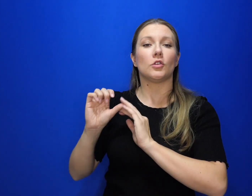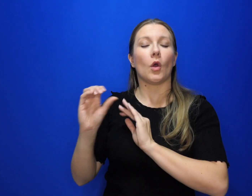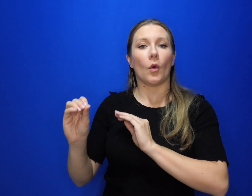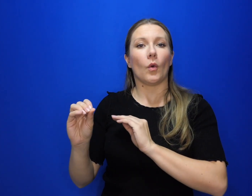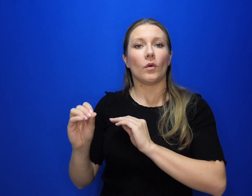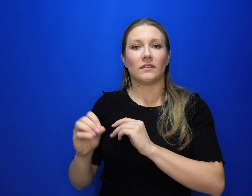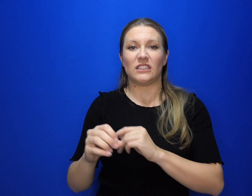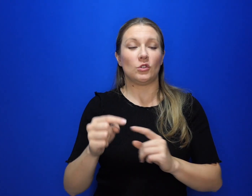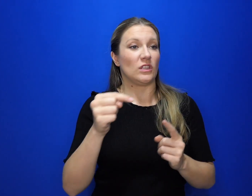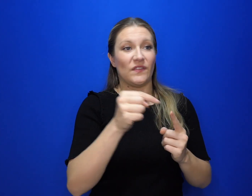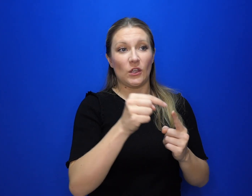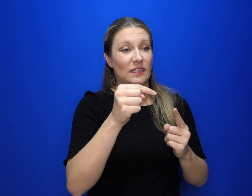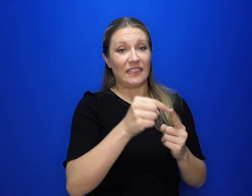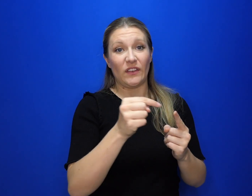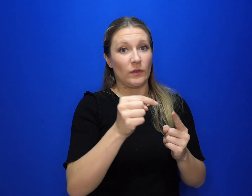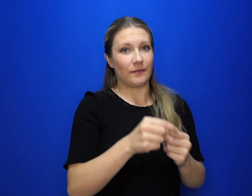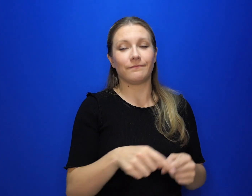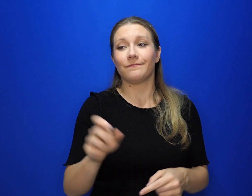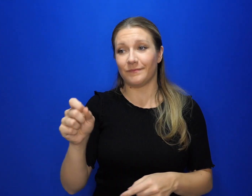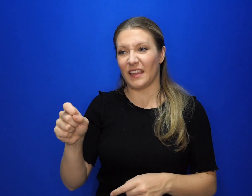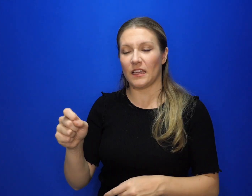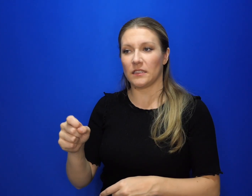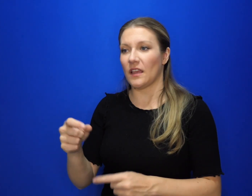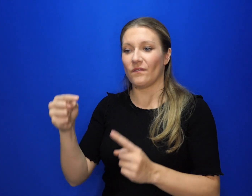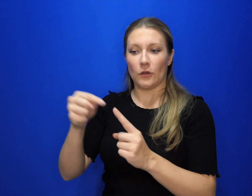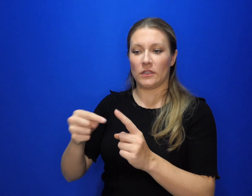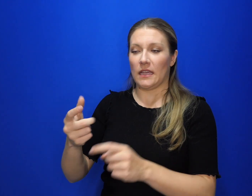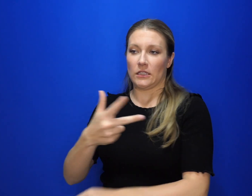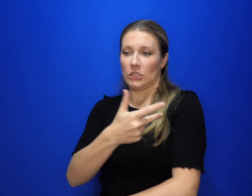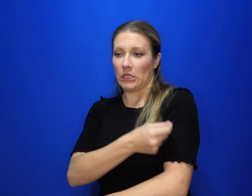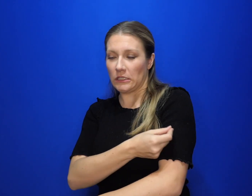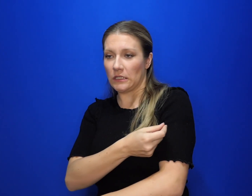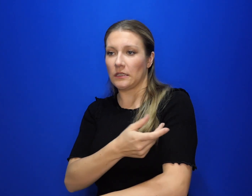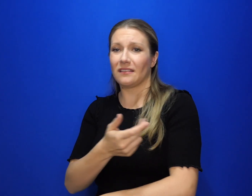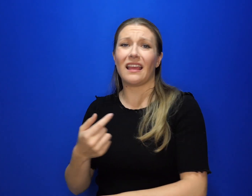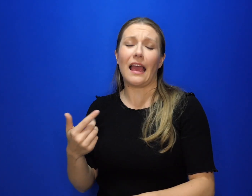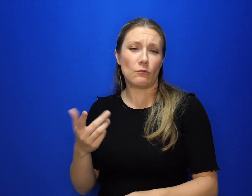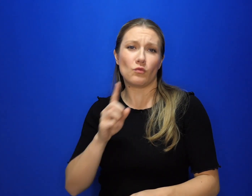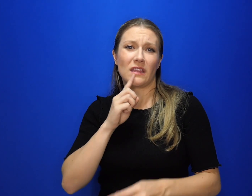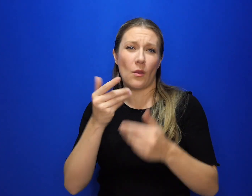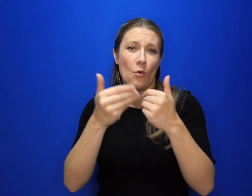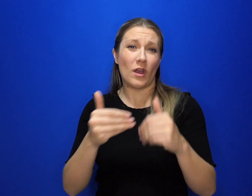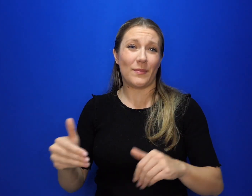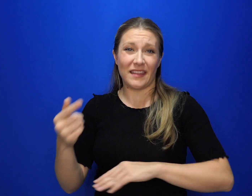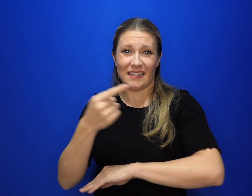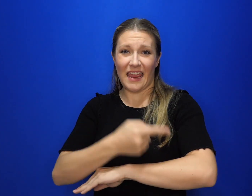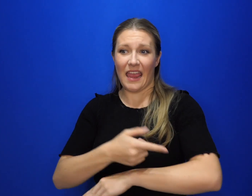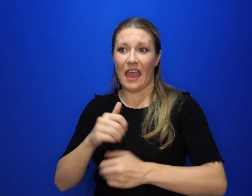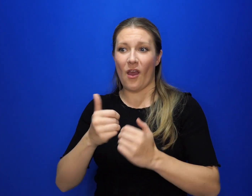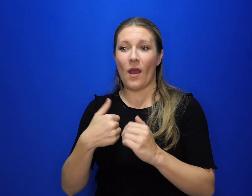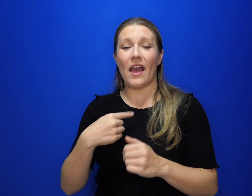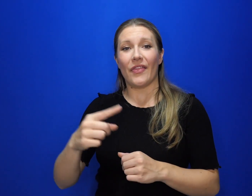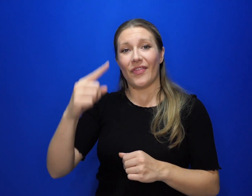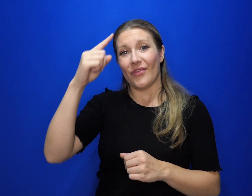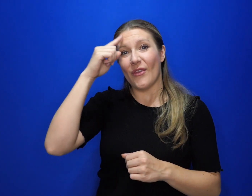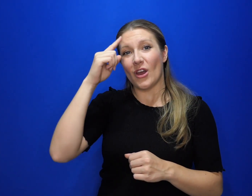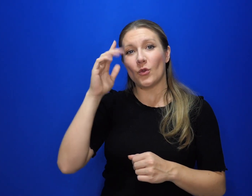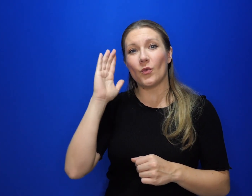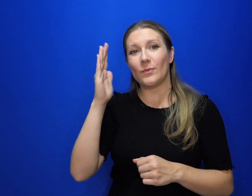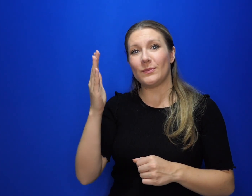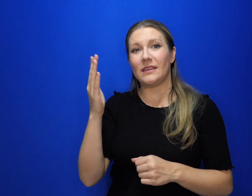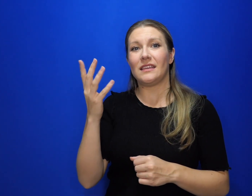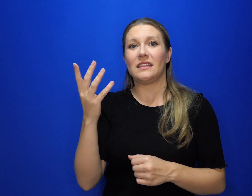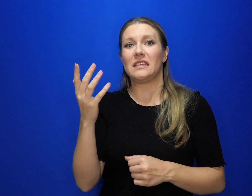just going, testing, finger sticks, shooting. We had her I basically broke up the day in a way that I thought it